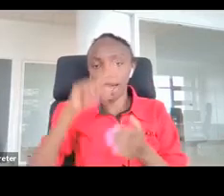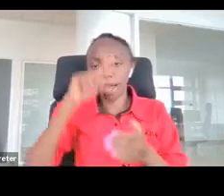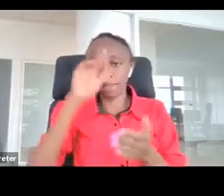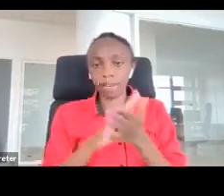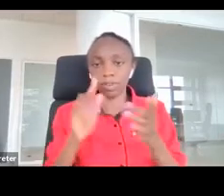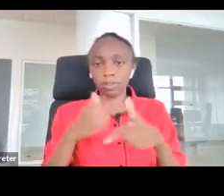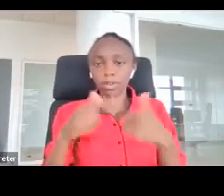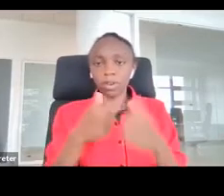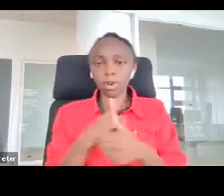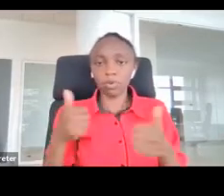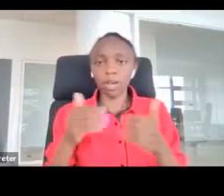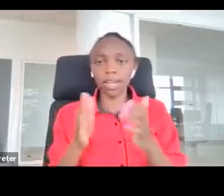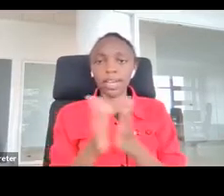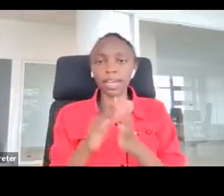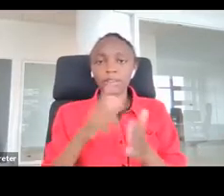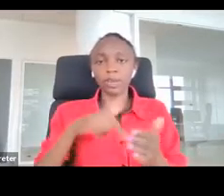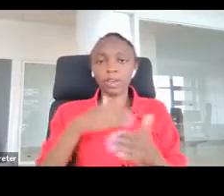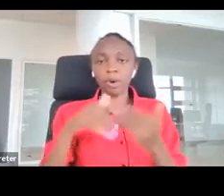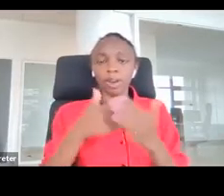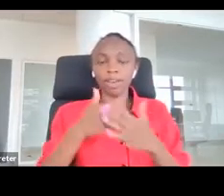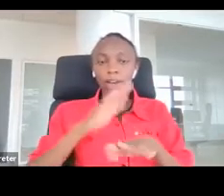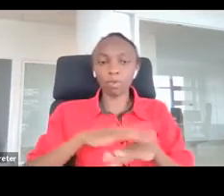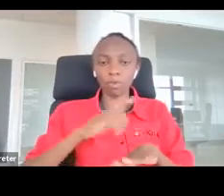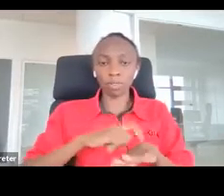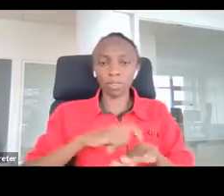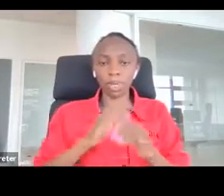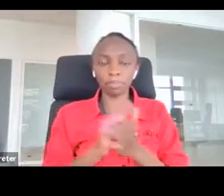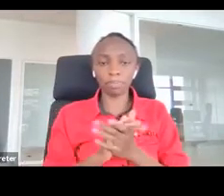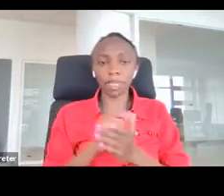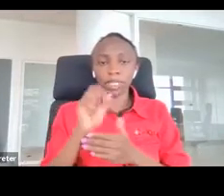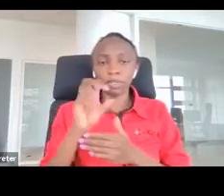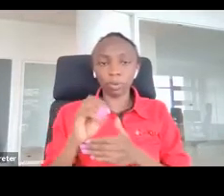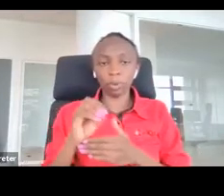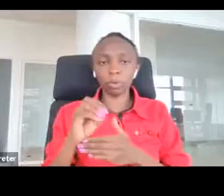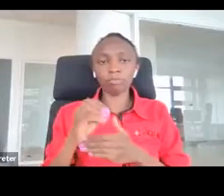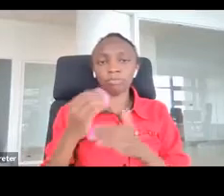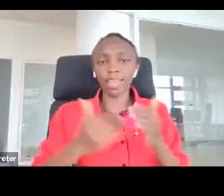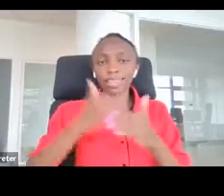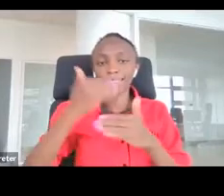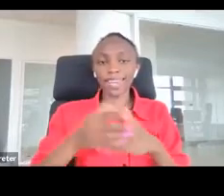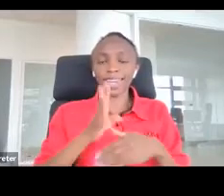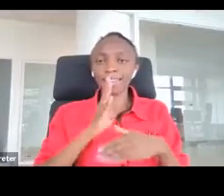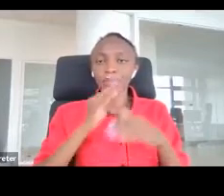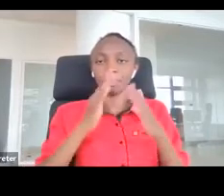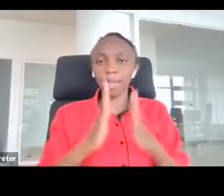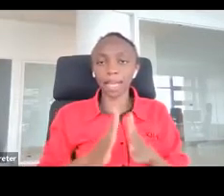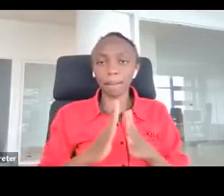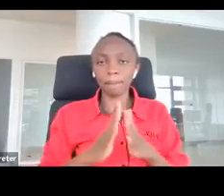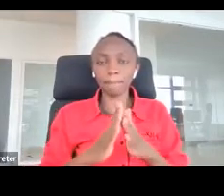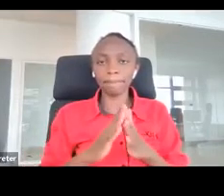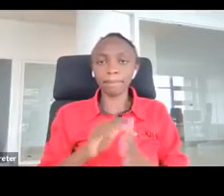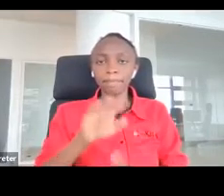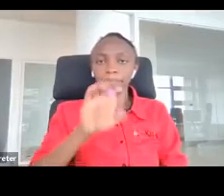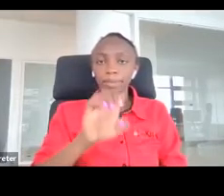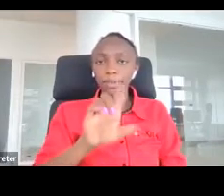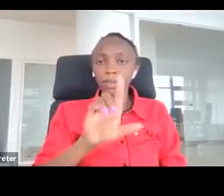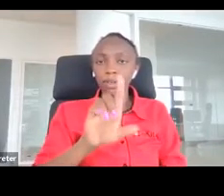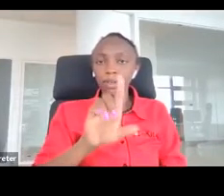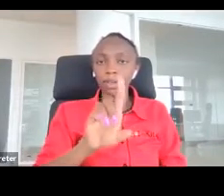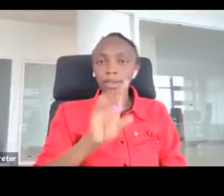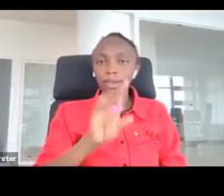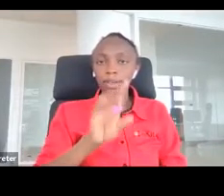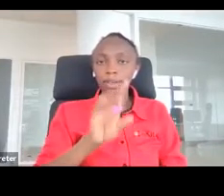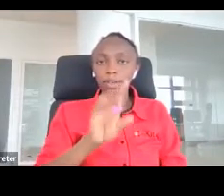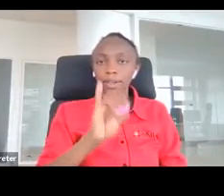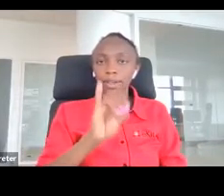having a good time here. So I'd like to bring to us our next speaker, Madam Elizabeth Ngare, who is the head teacher